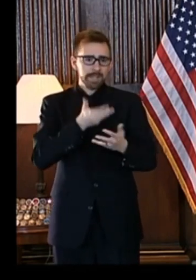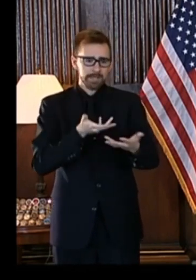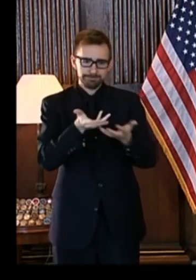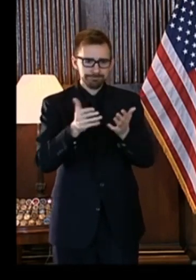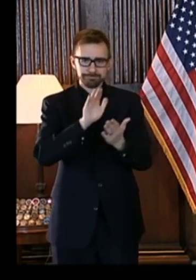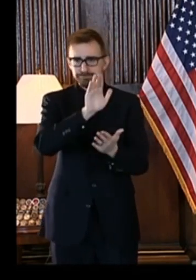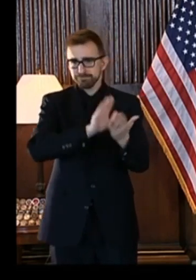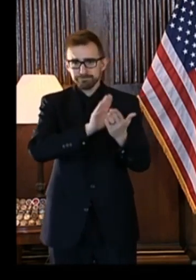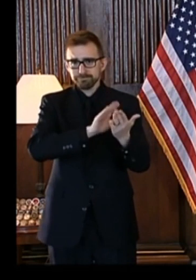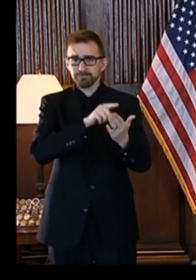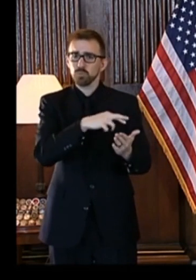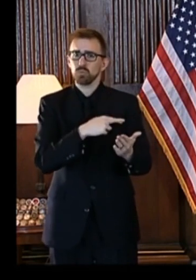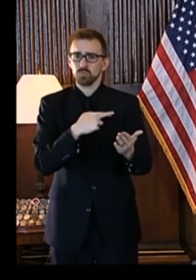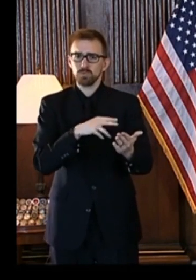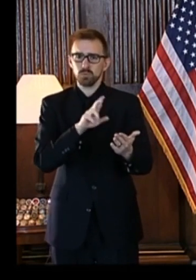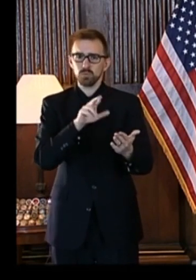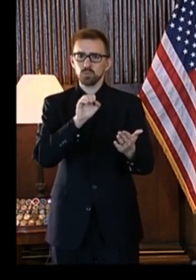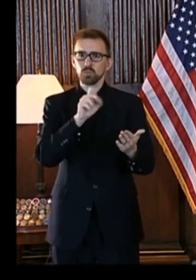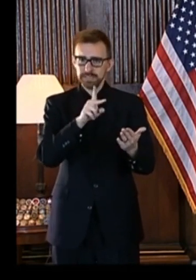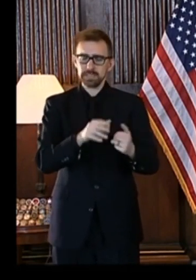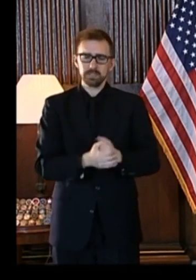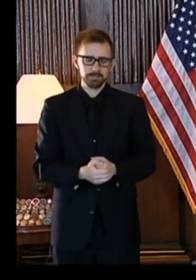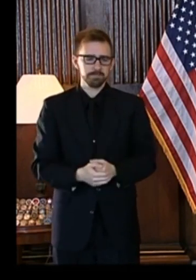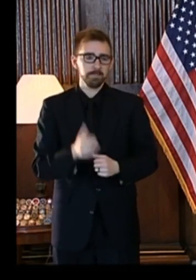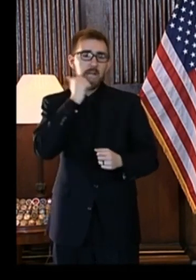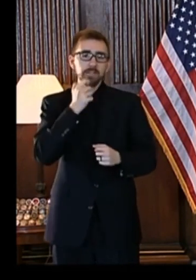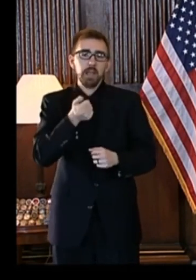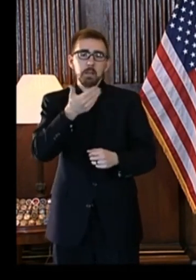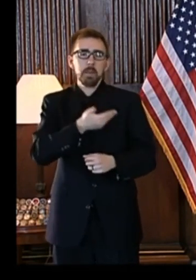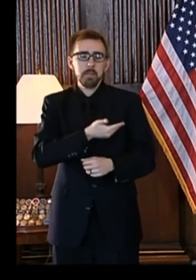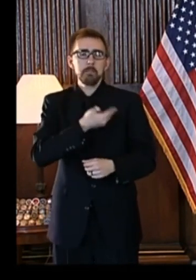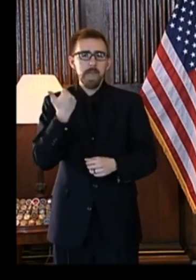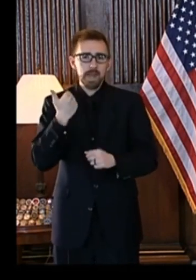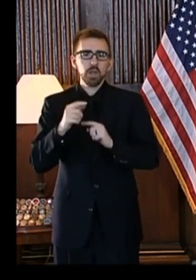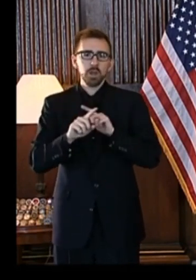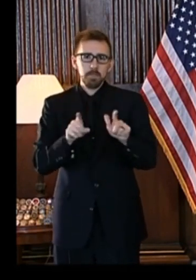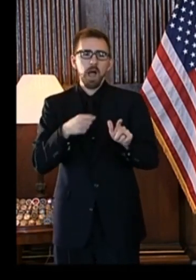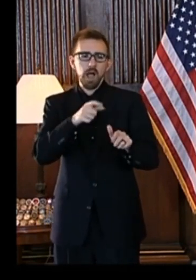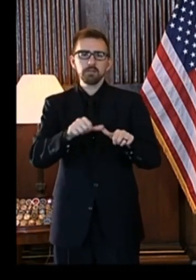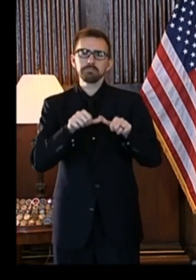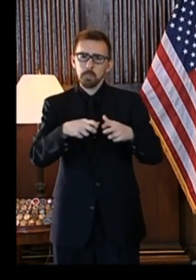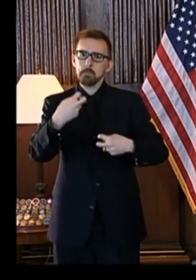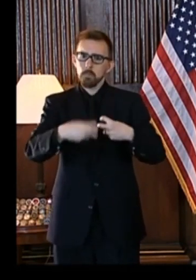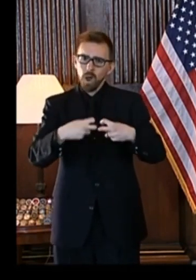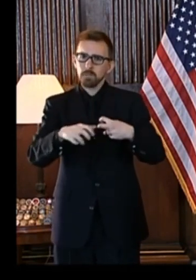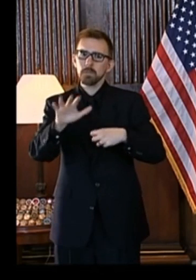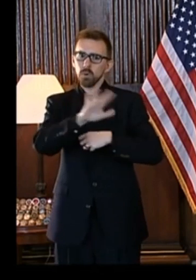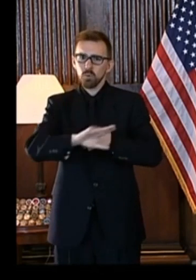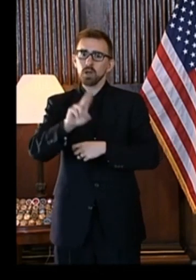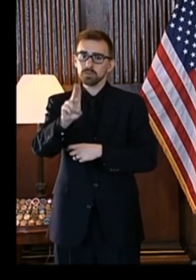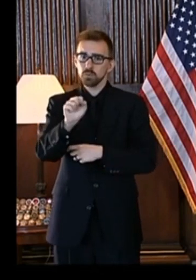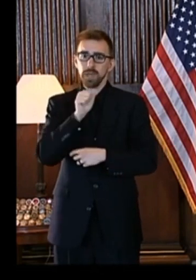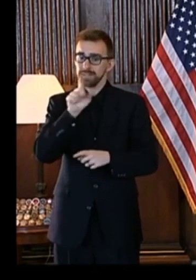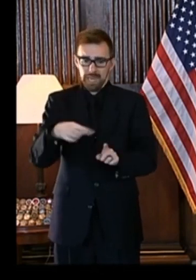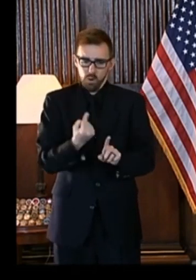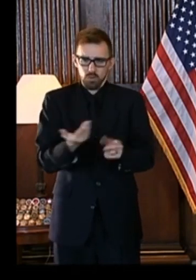it's unfortunate, but every day that gets to be a little bit better, but it continues to be a problem nationwide, not just here in